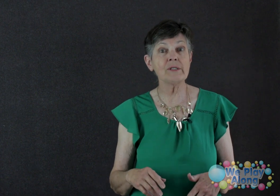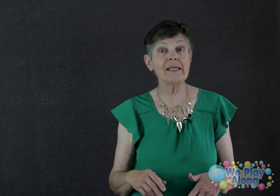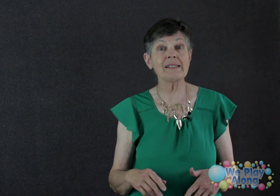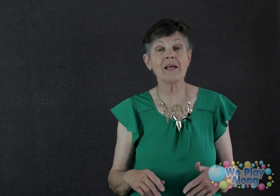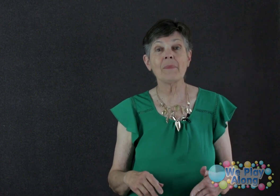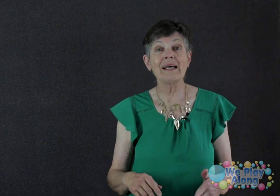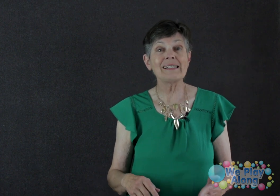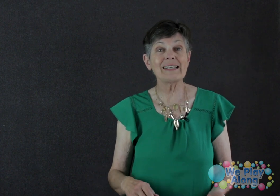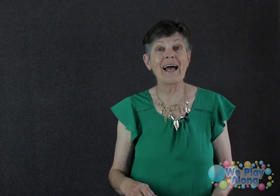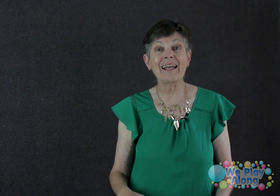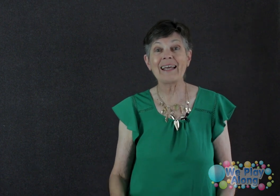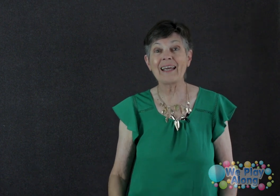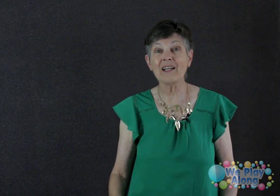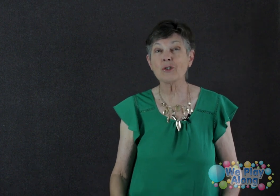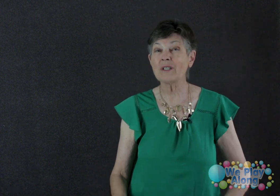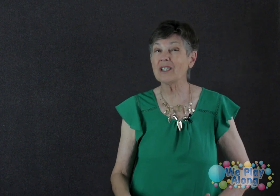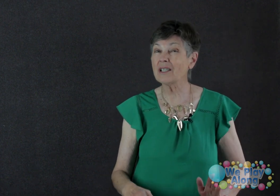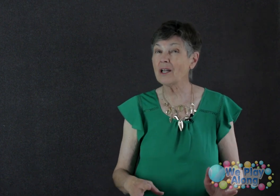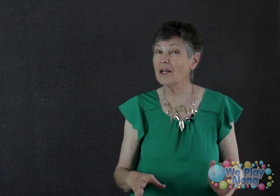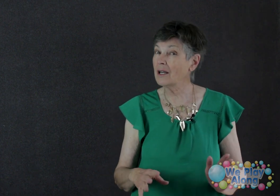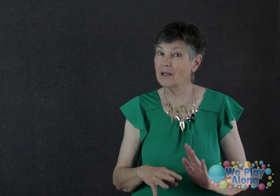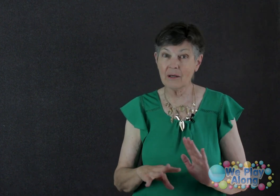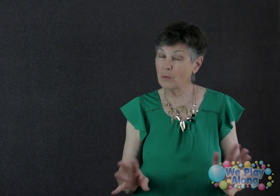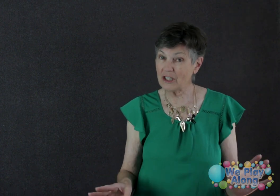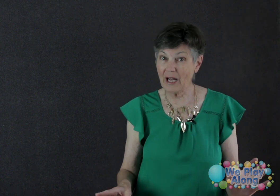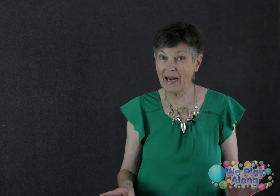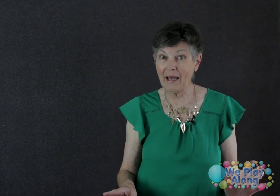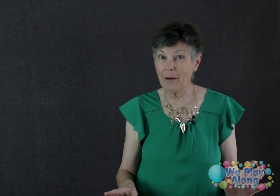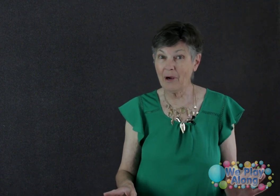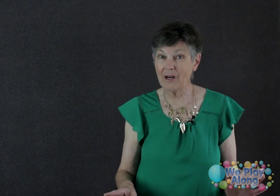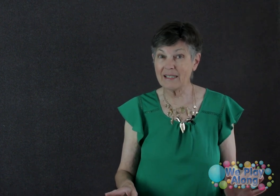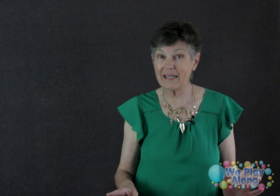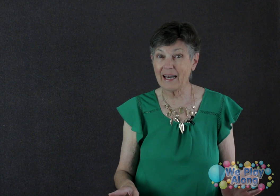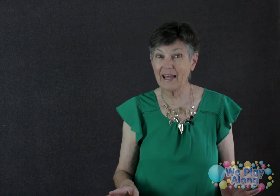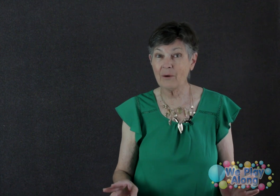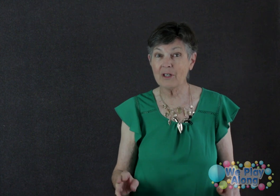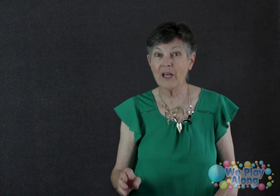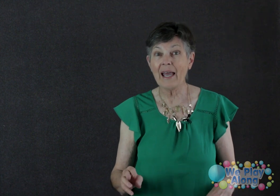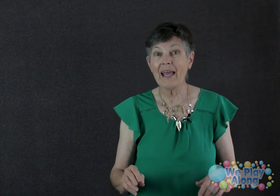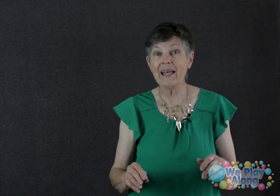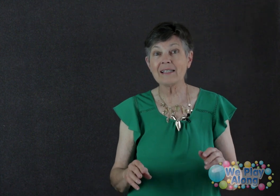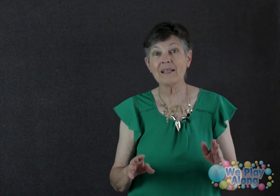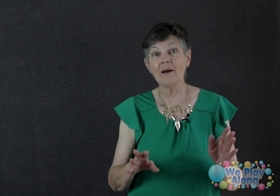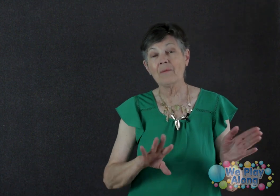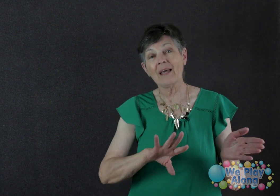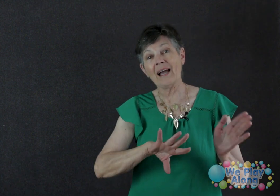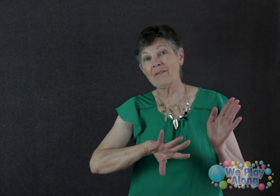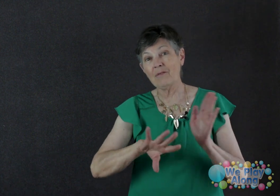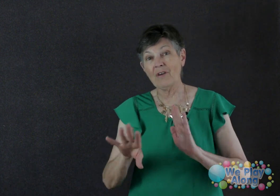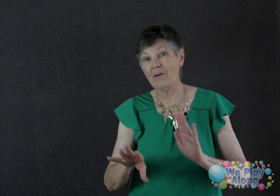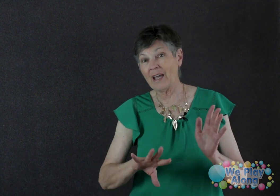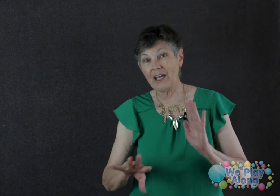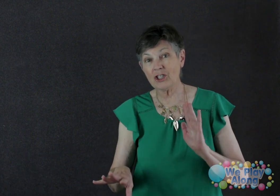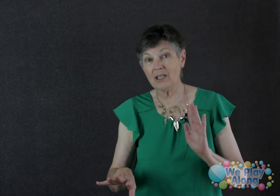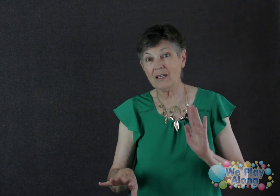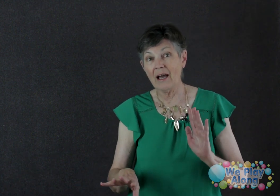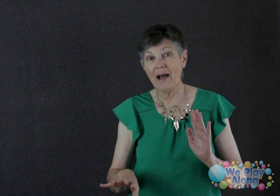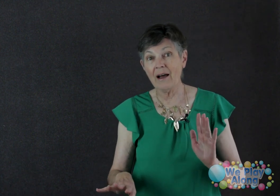using some signed English, which is not American Sign Language. It's a kind of a variation of